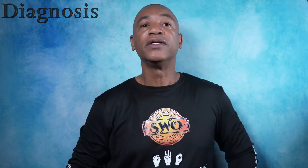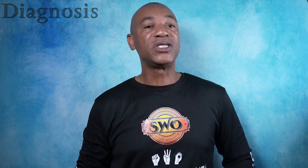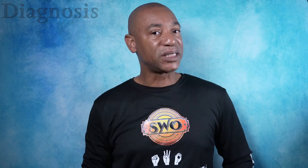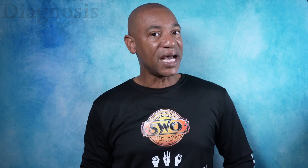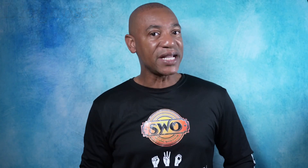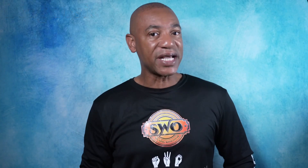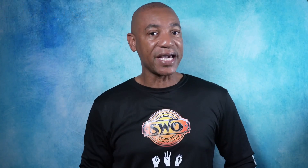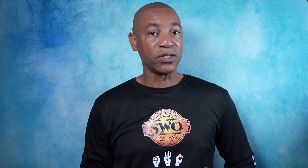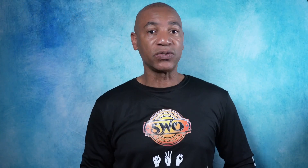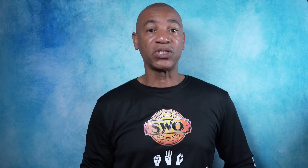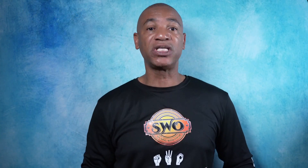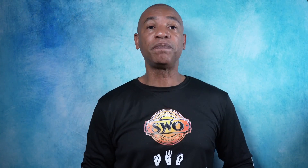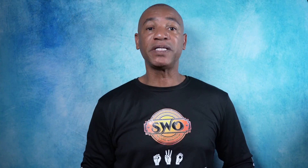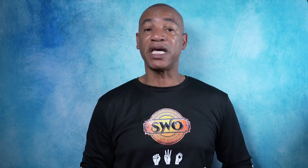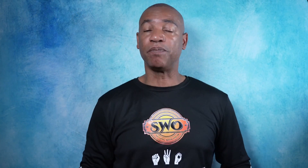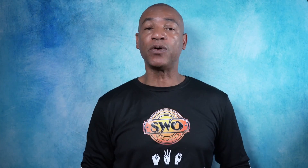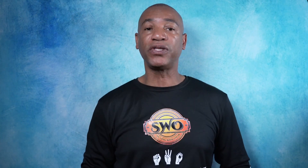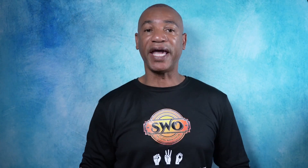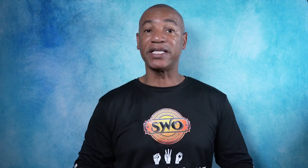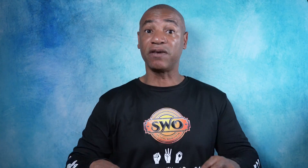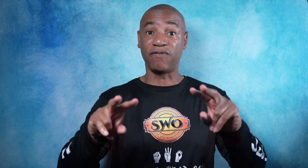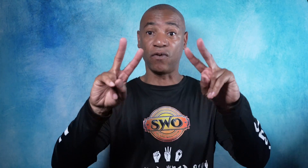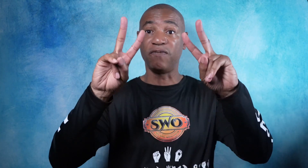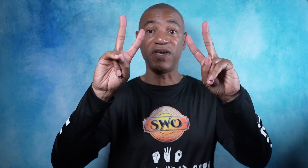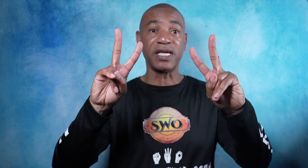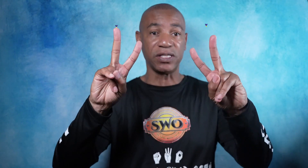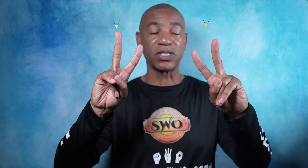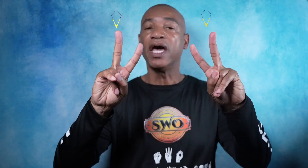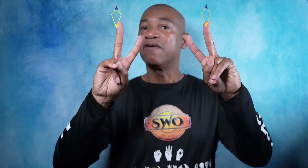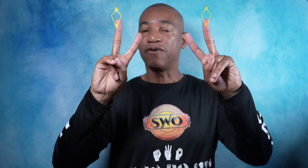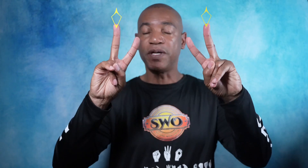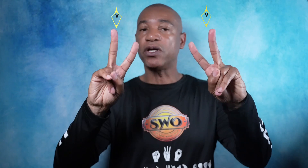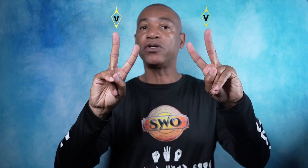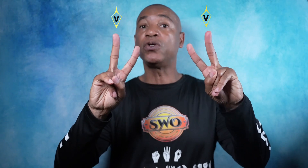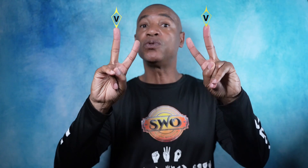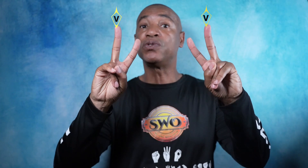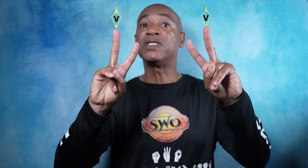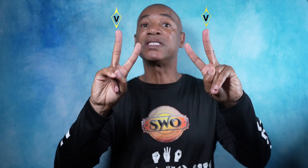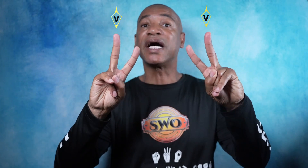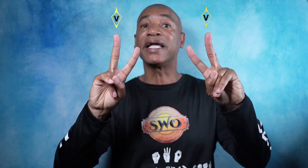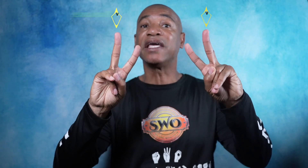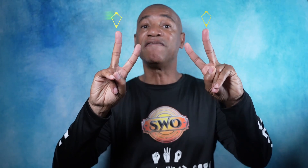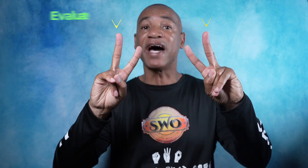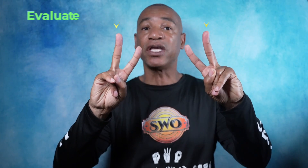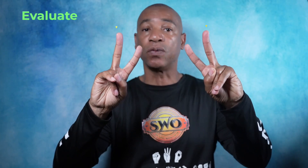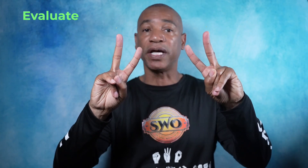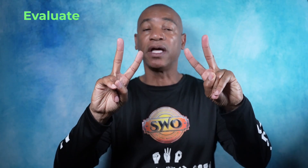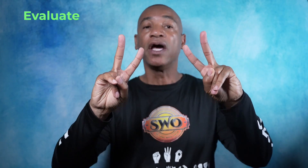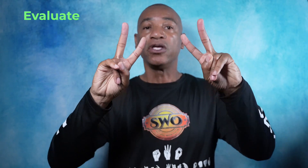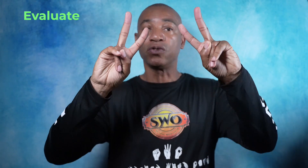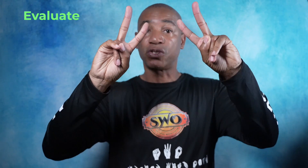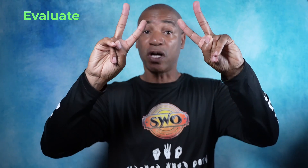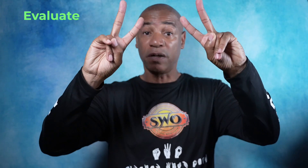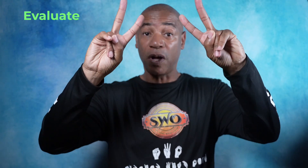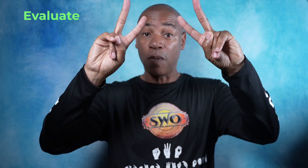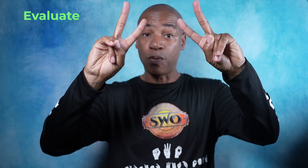To sign diagnosis, simply take both hands and form V's. From here, you will do the sign evaluate. You'll start up